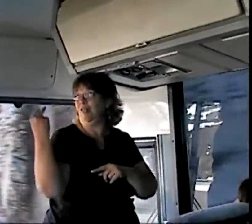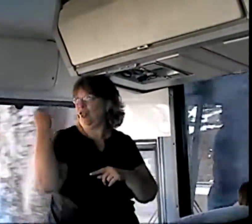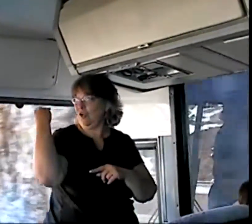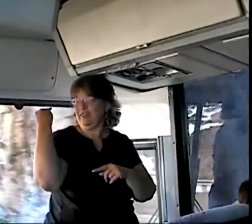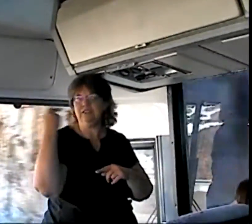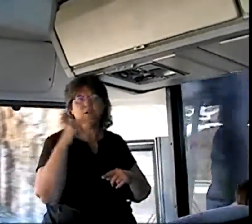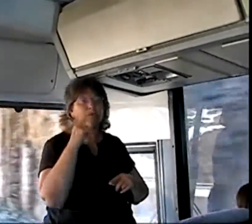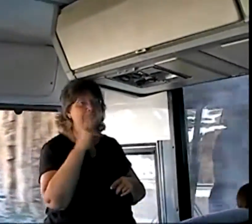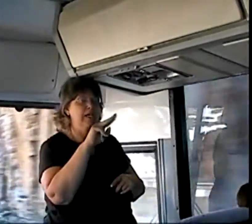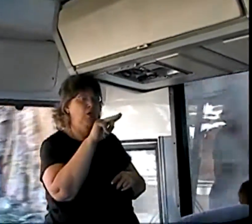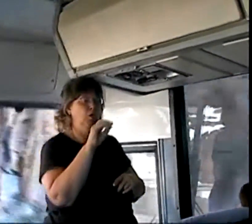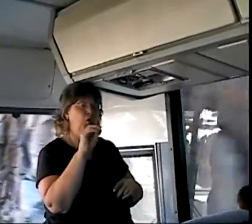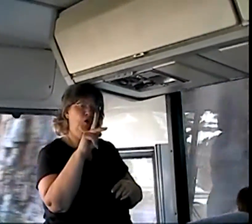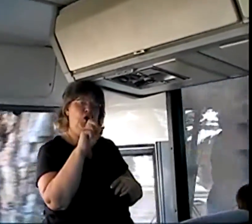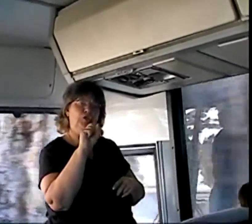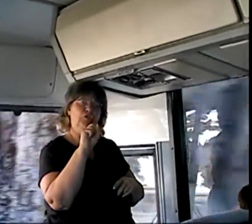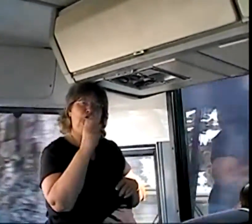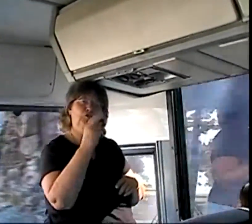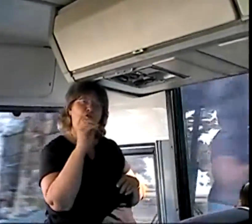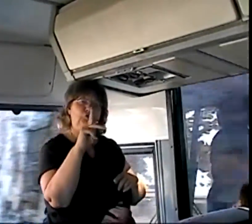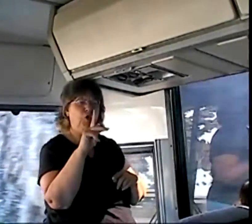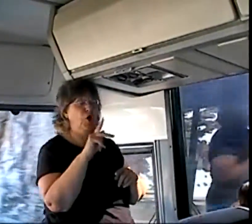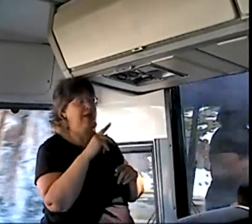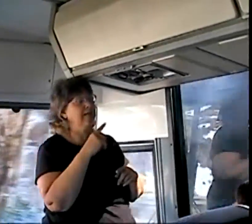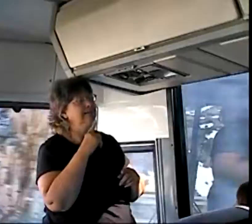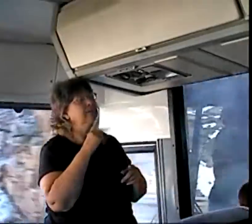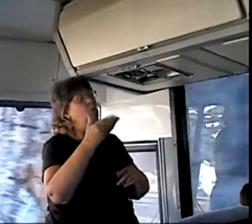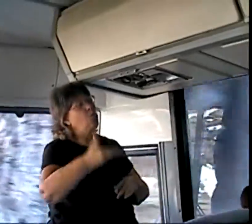Nukshuk that is saying "Welcome to British Columbia."